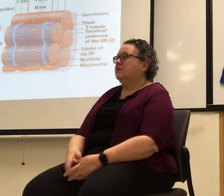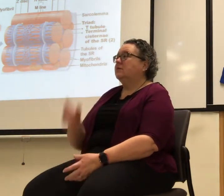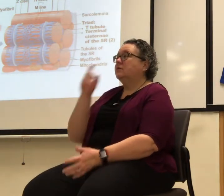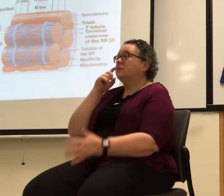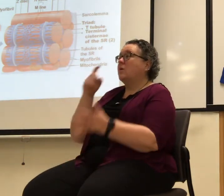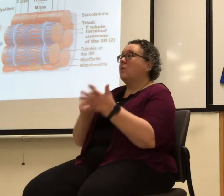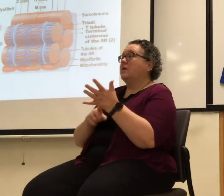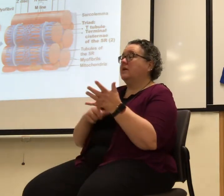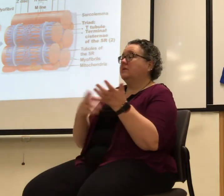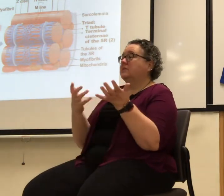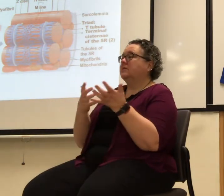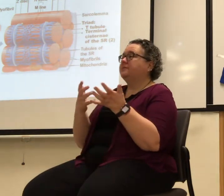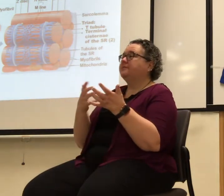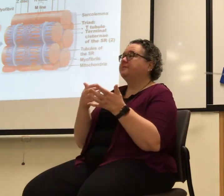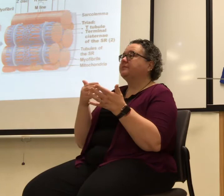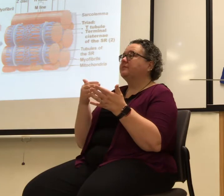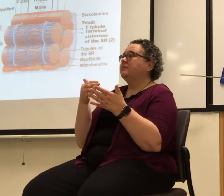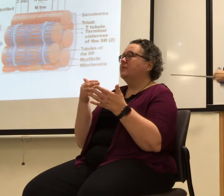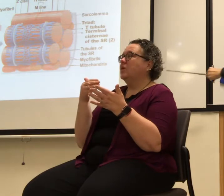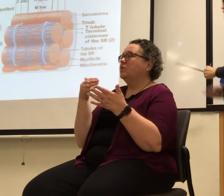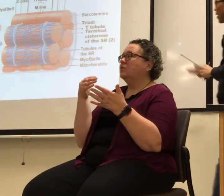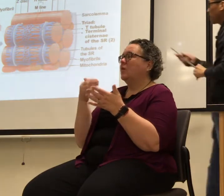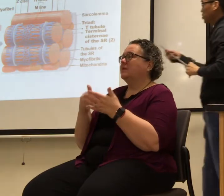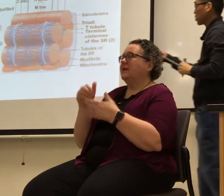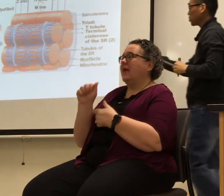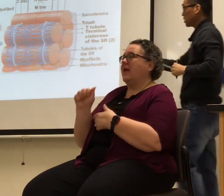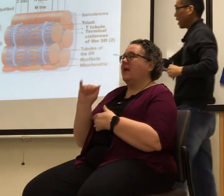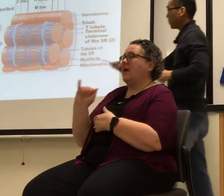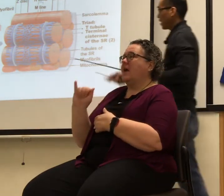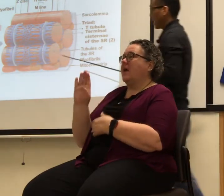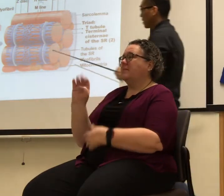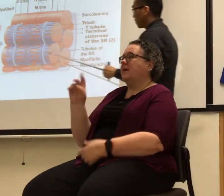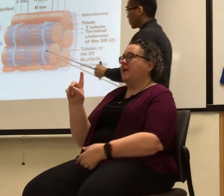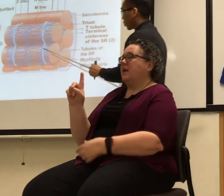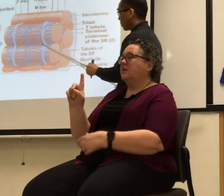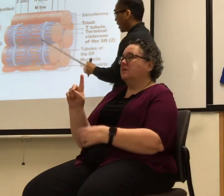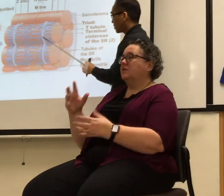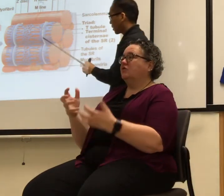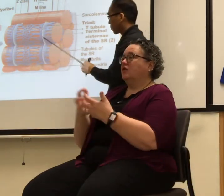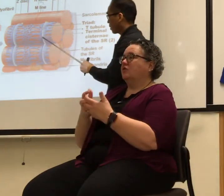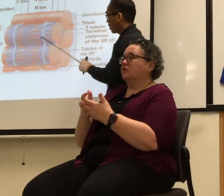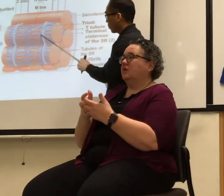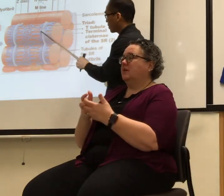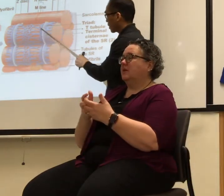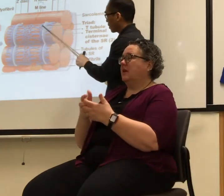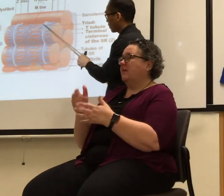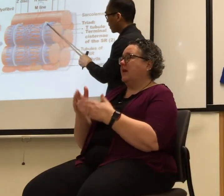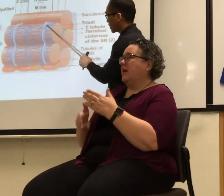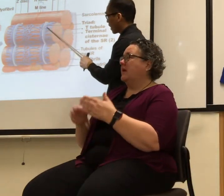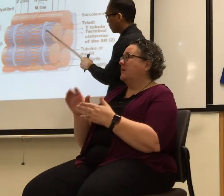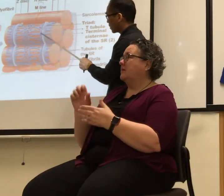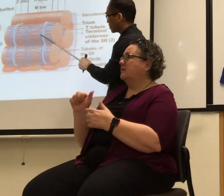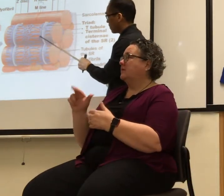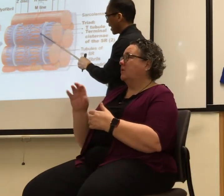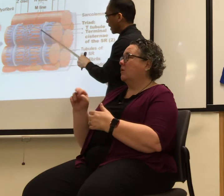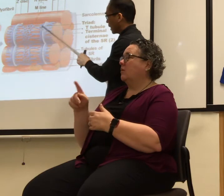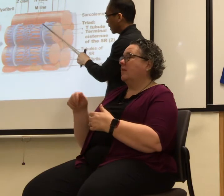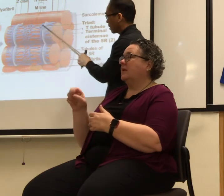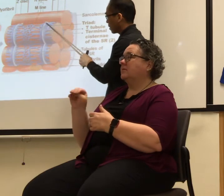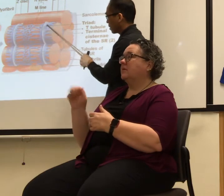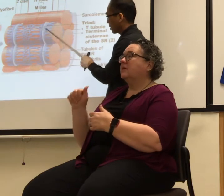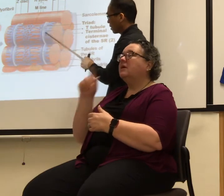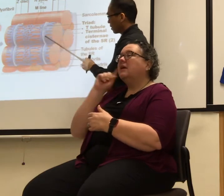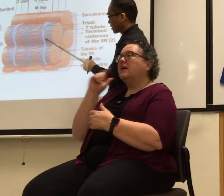Notice how towards the Iban Junction at the end of the sarcoplasmic reticulum, it's kind of